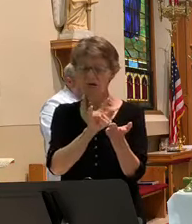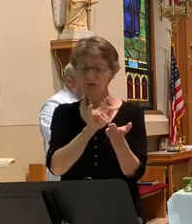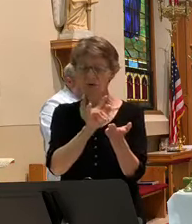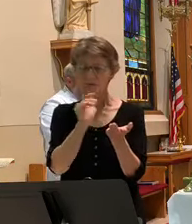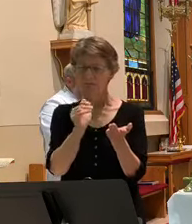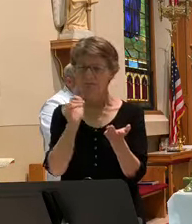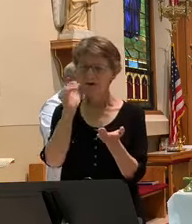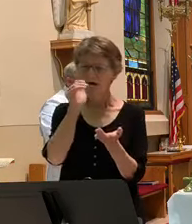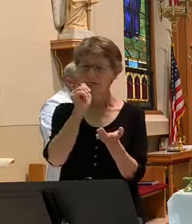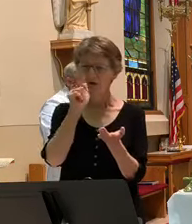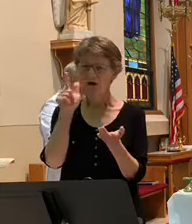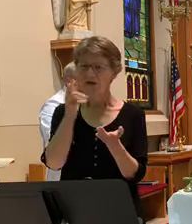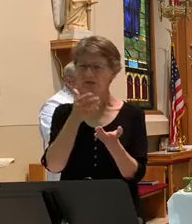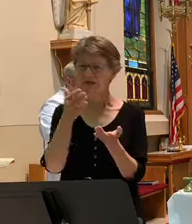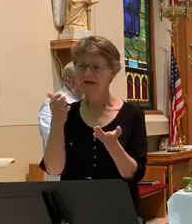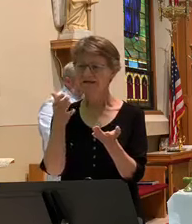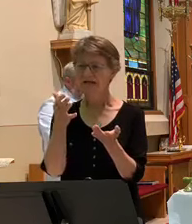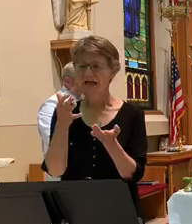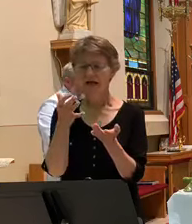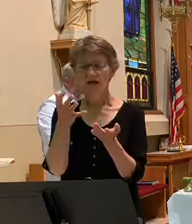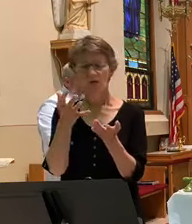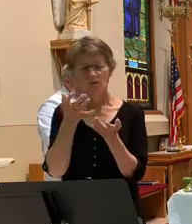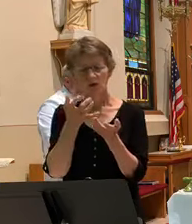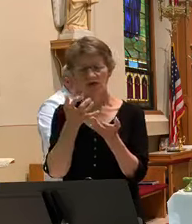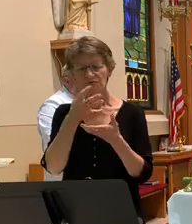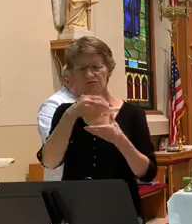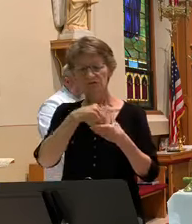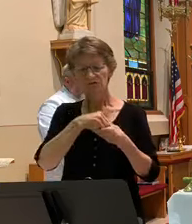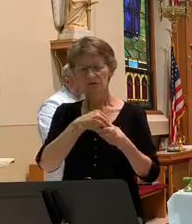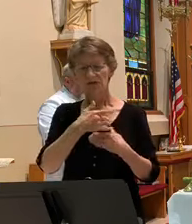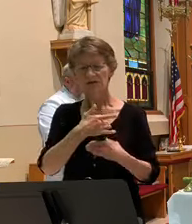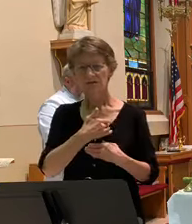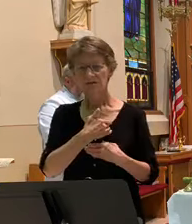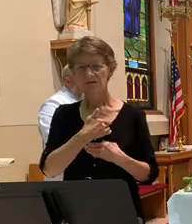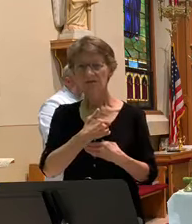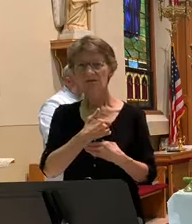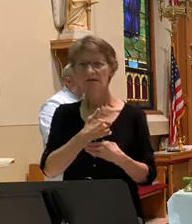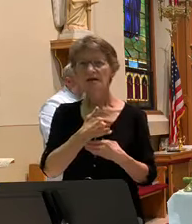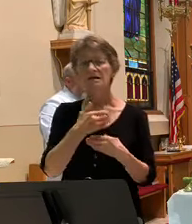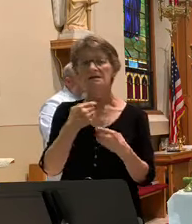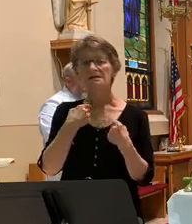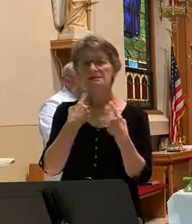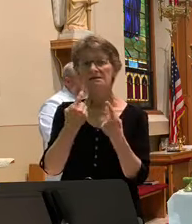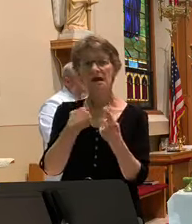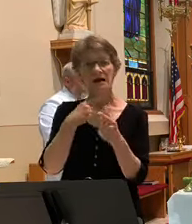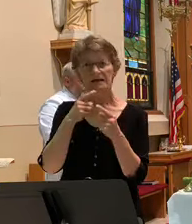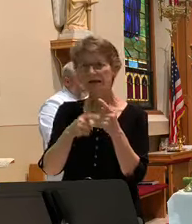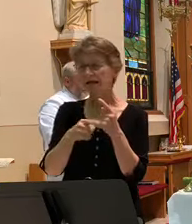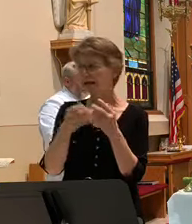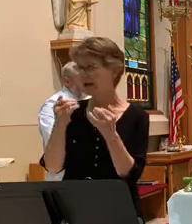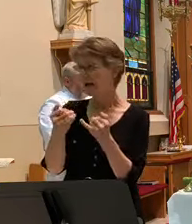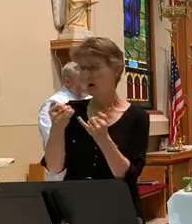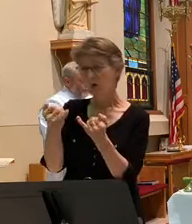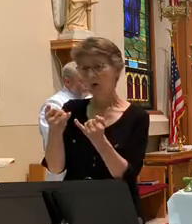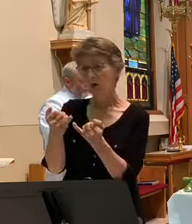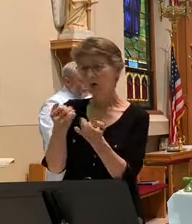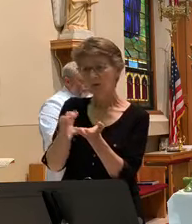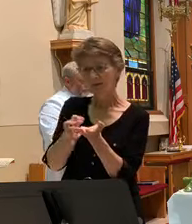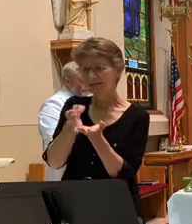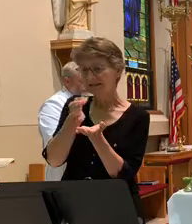all things, and I long for you in my soul. Since I cannot now receive